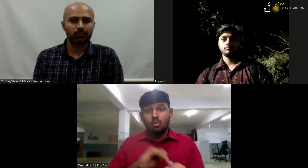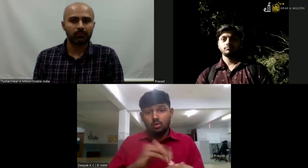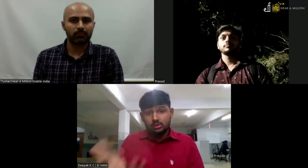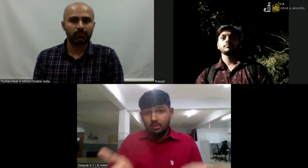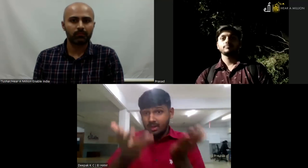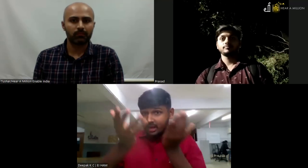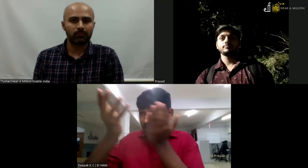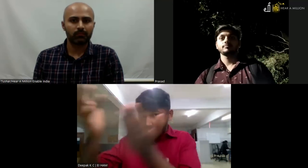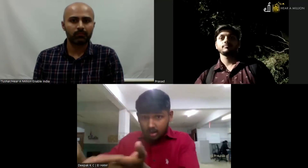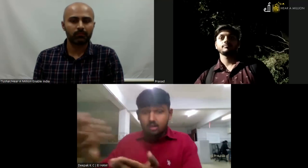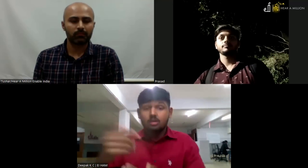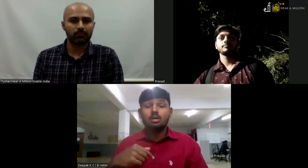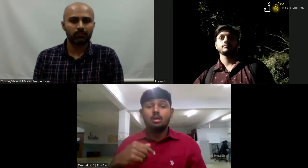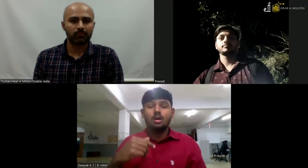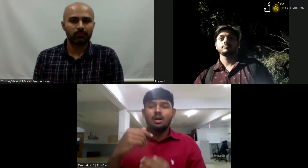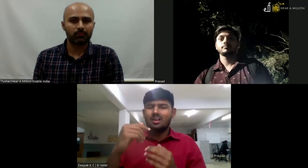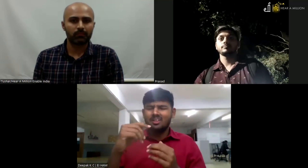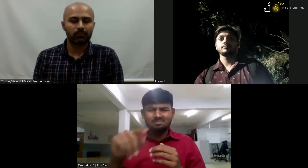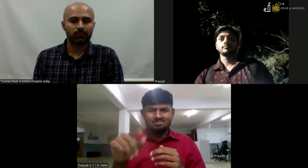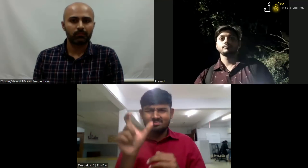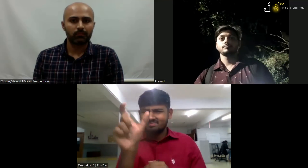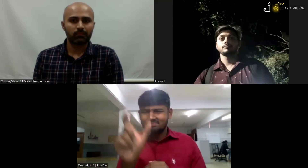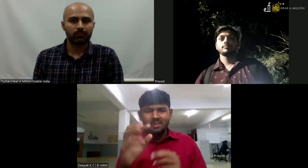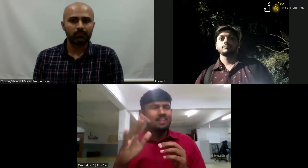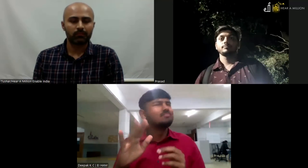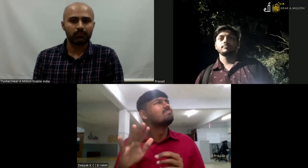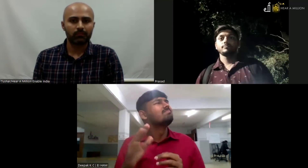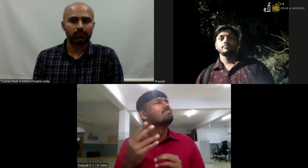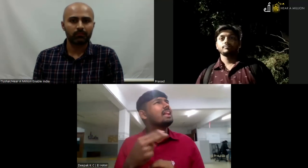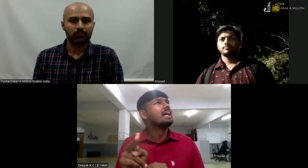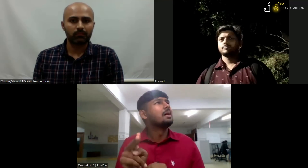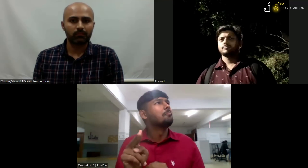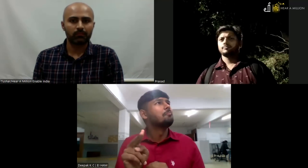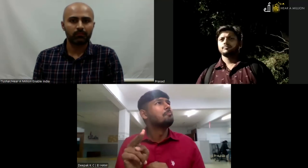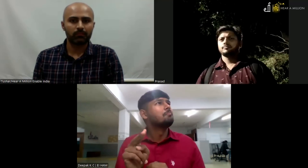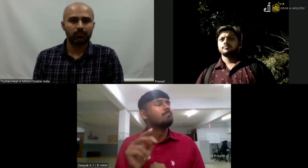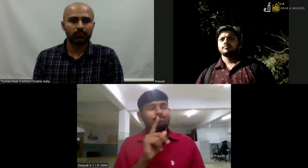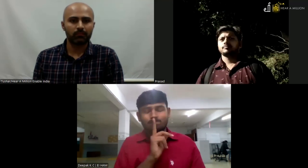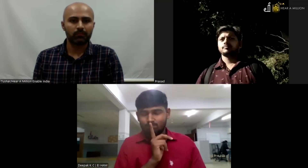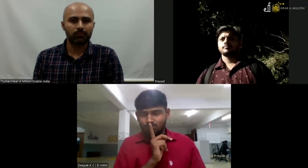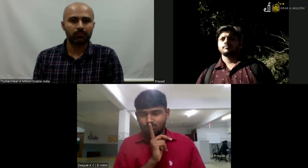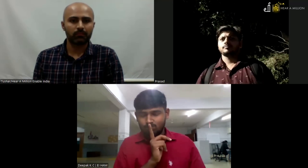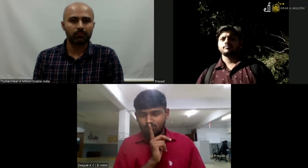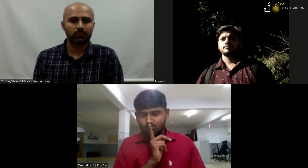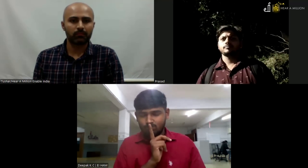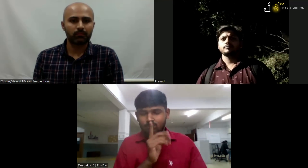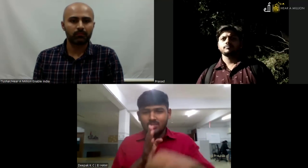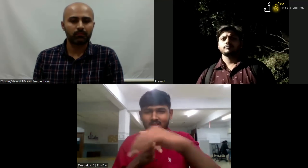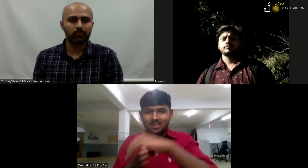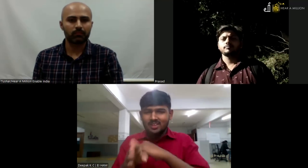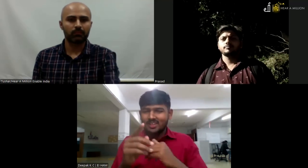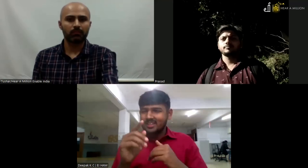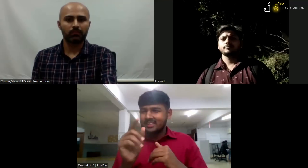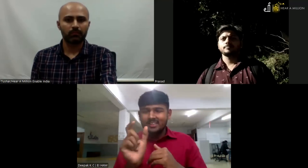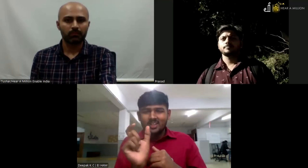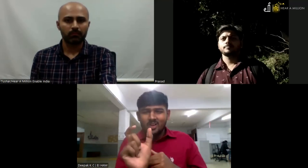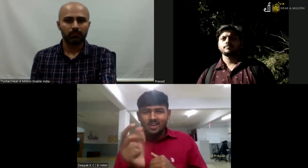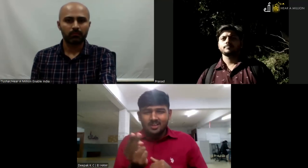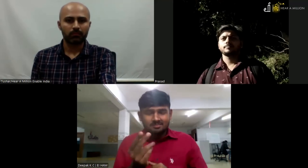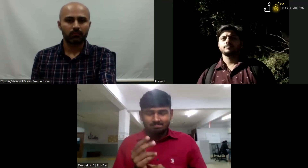to take the person quickly to the hospital as soon as possible. I am forgetting the